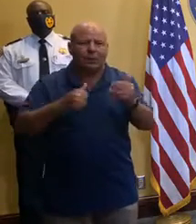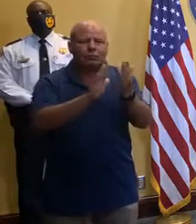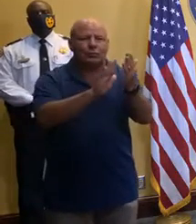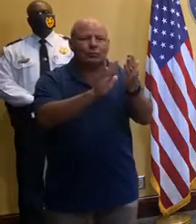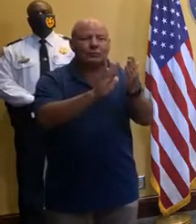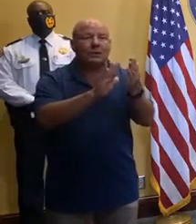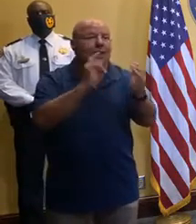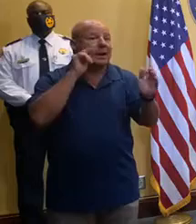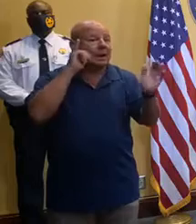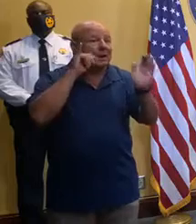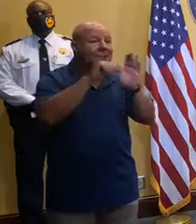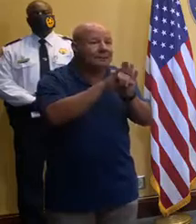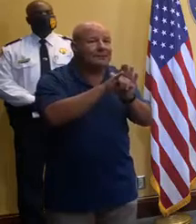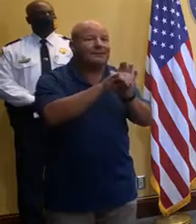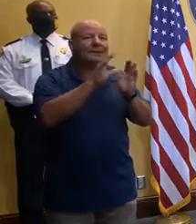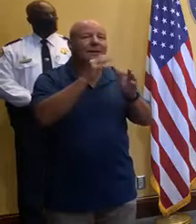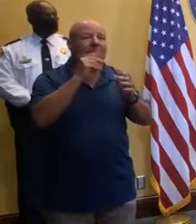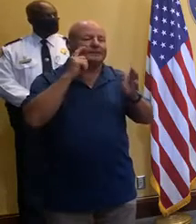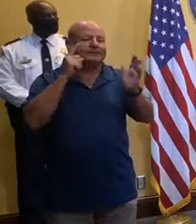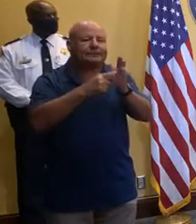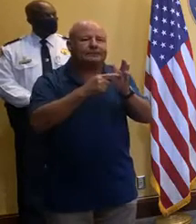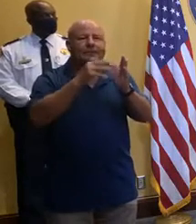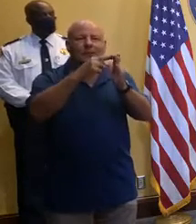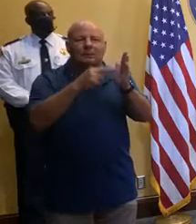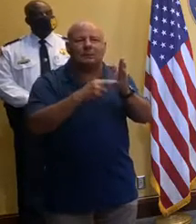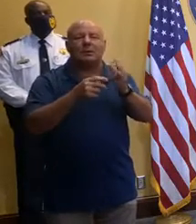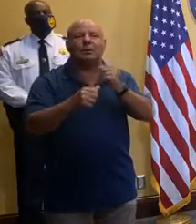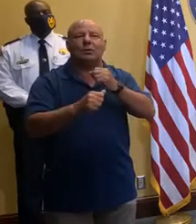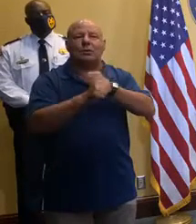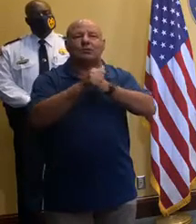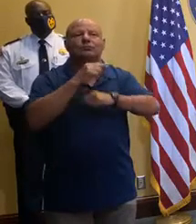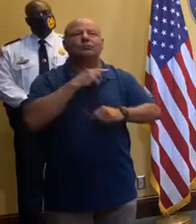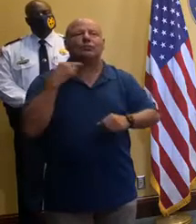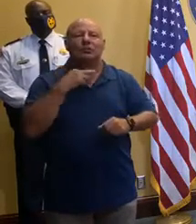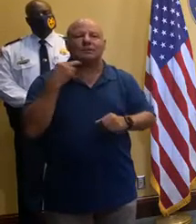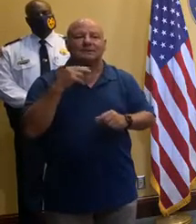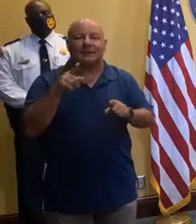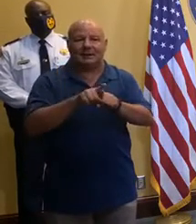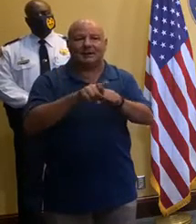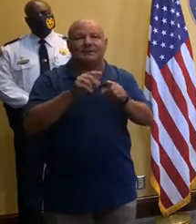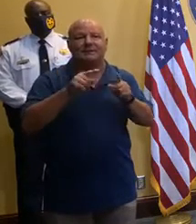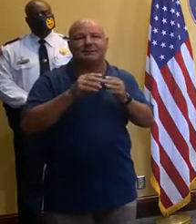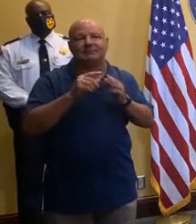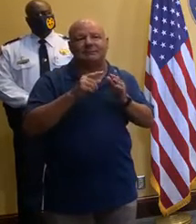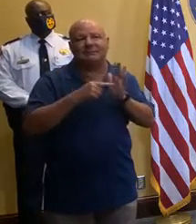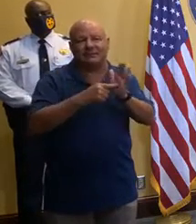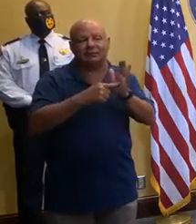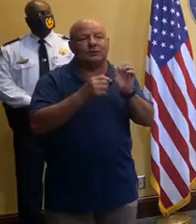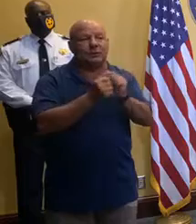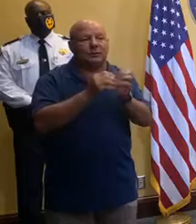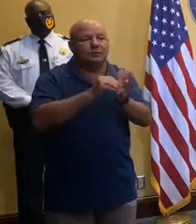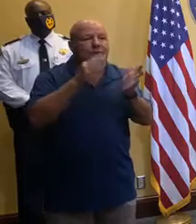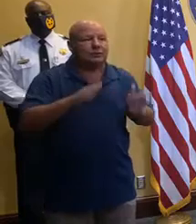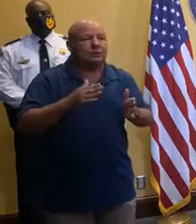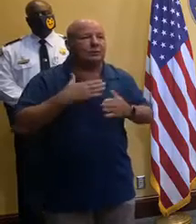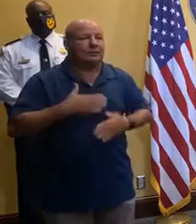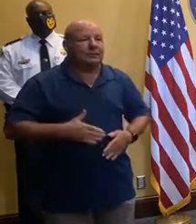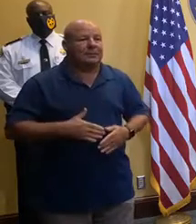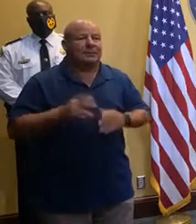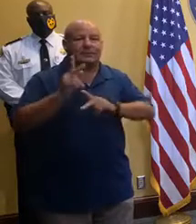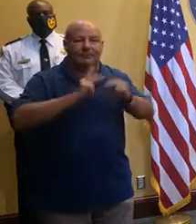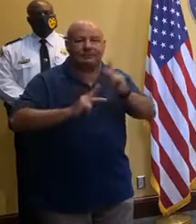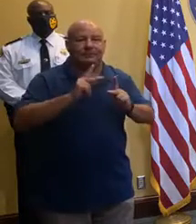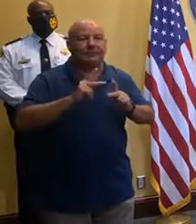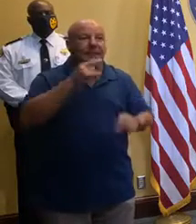identifying and mitigating risks as they have demonstrated with their student body population, with the kids returning